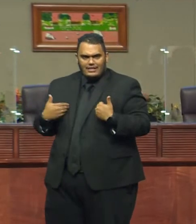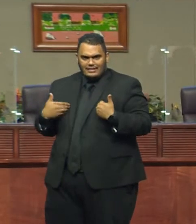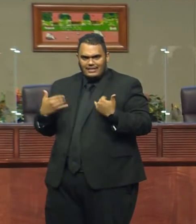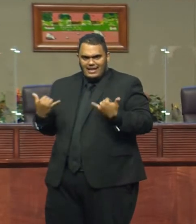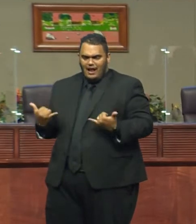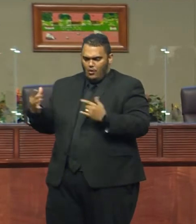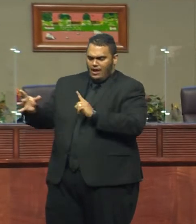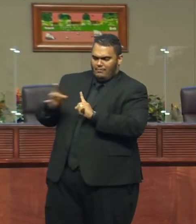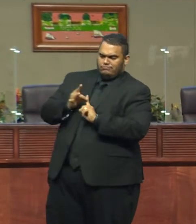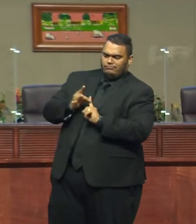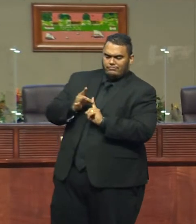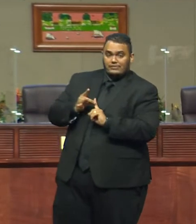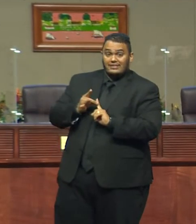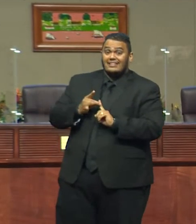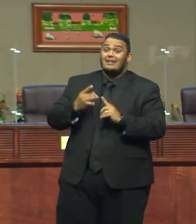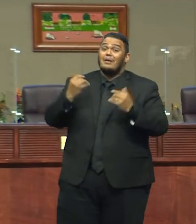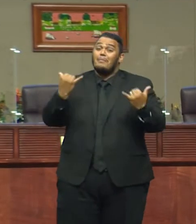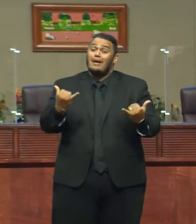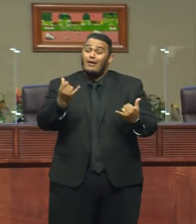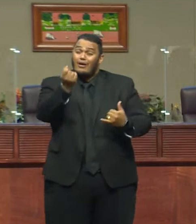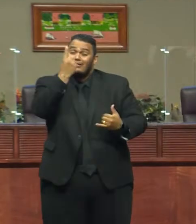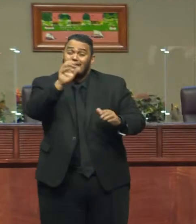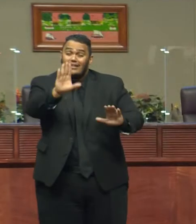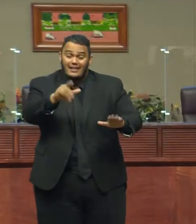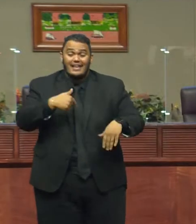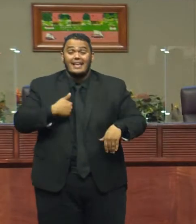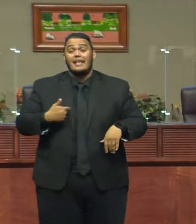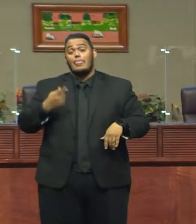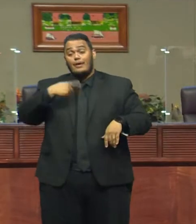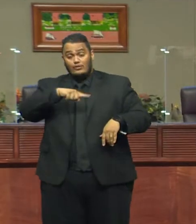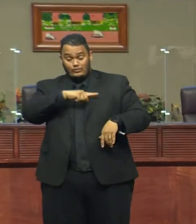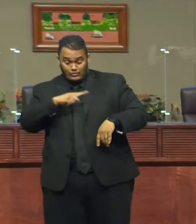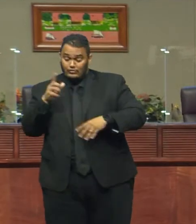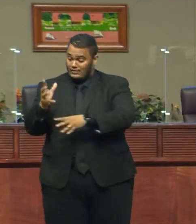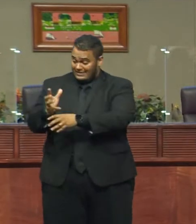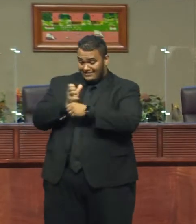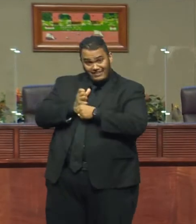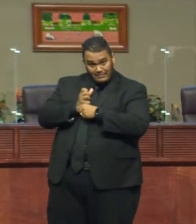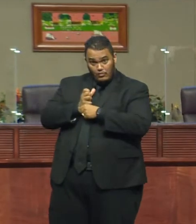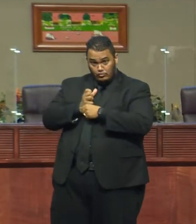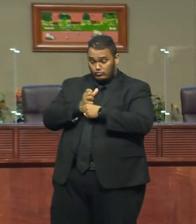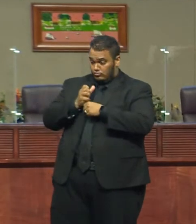porque cuando nos llega el resultado, sospechamos que es el caso, mandamos